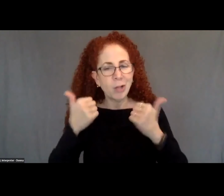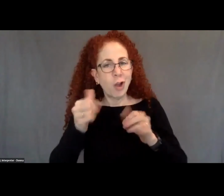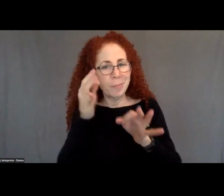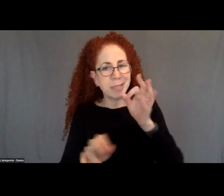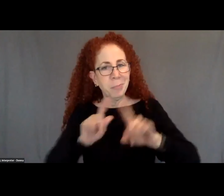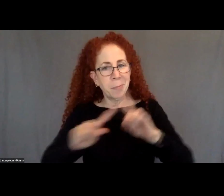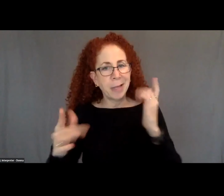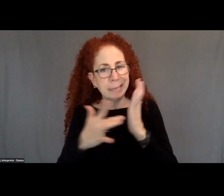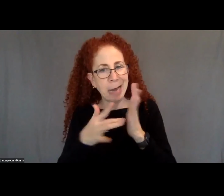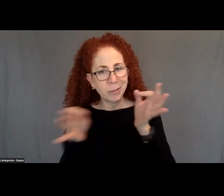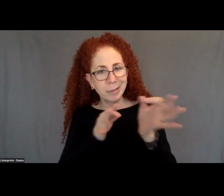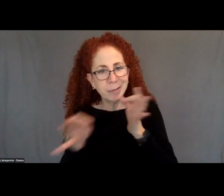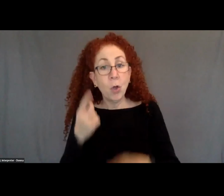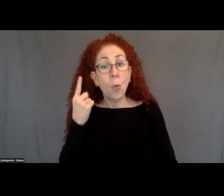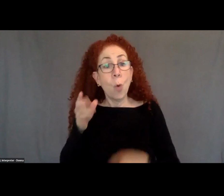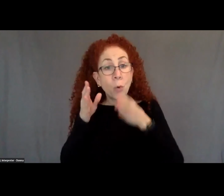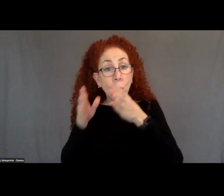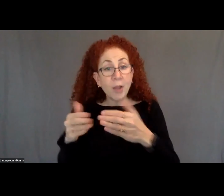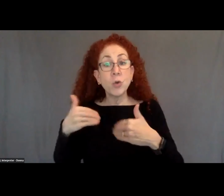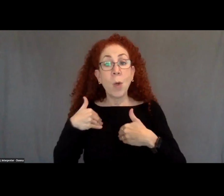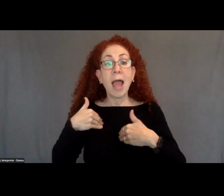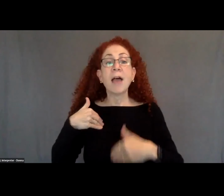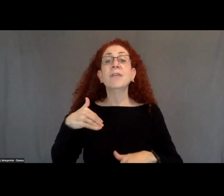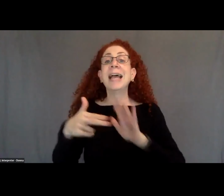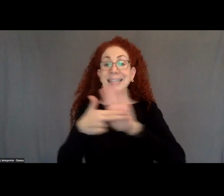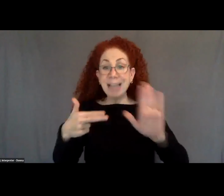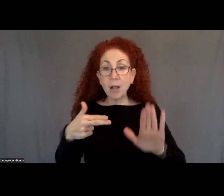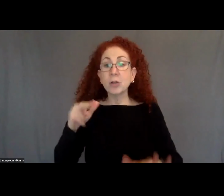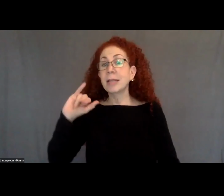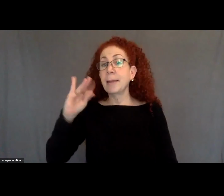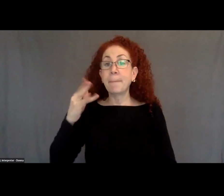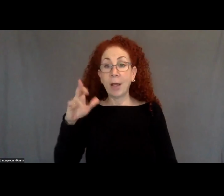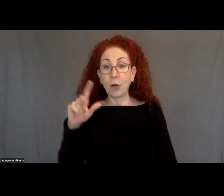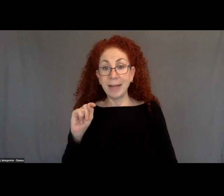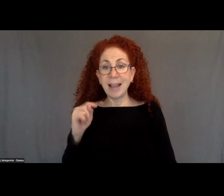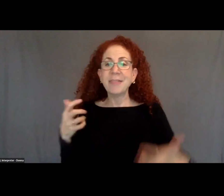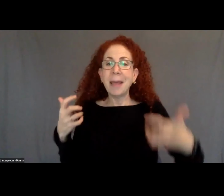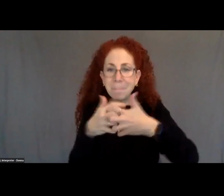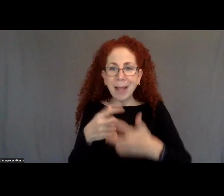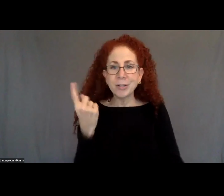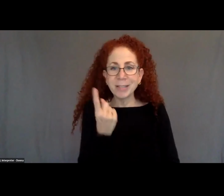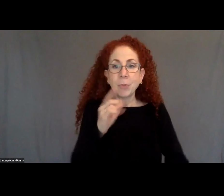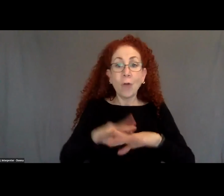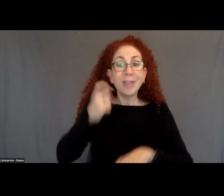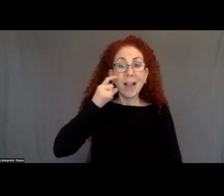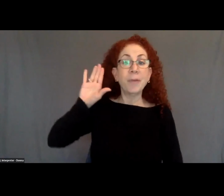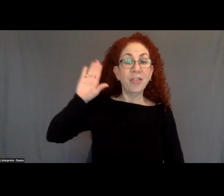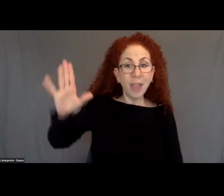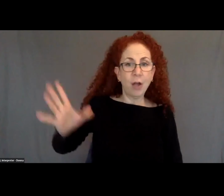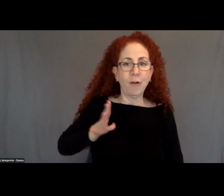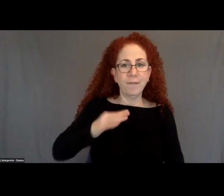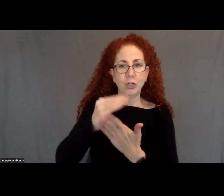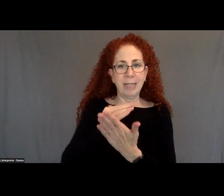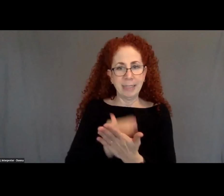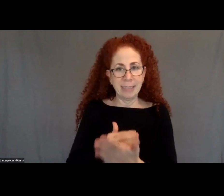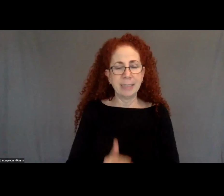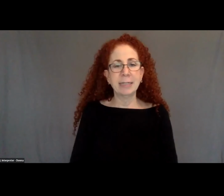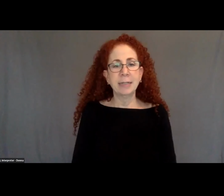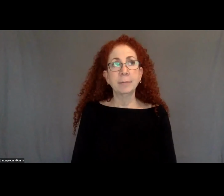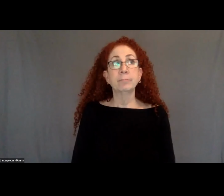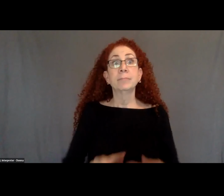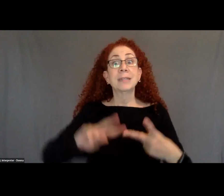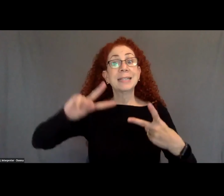here. So one route was to have a diagnosed impairment that matched something on the government's official list. The